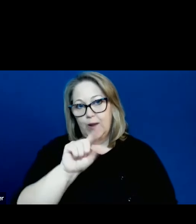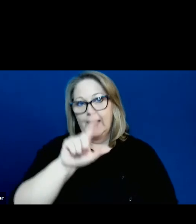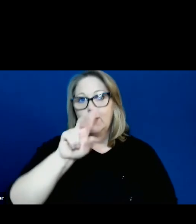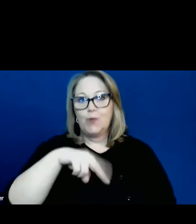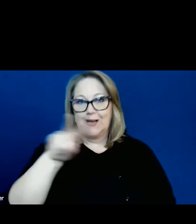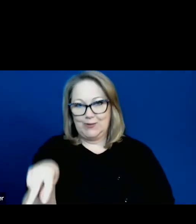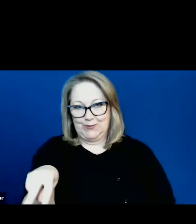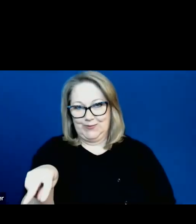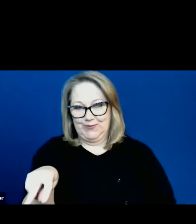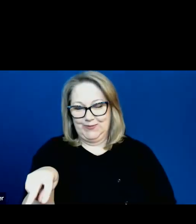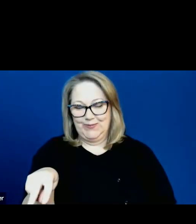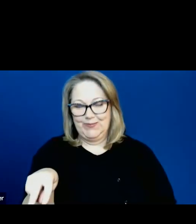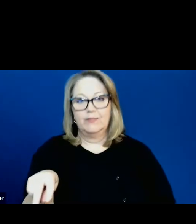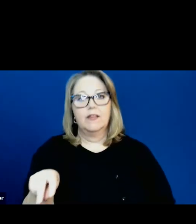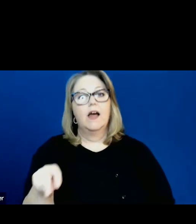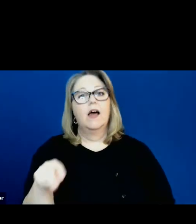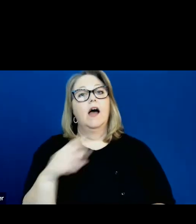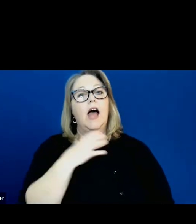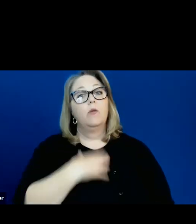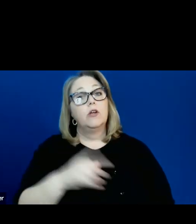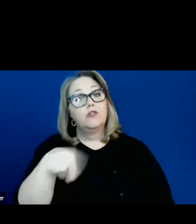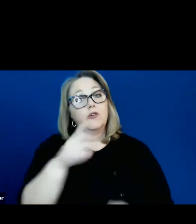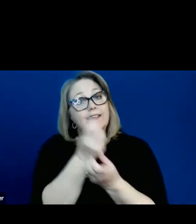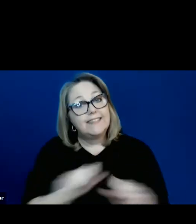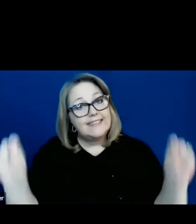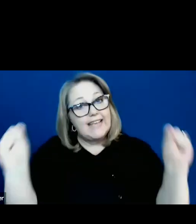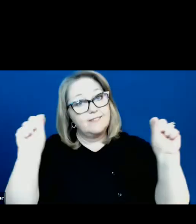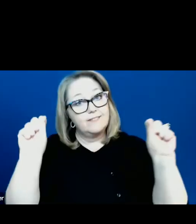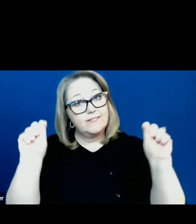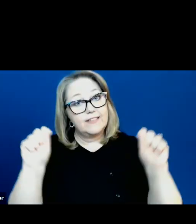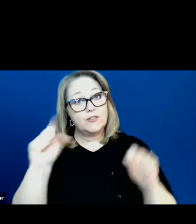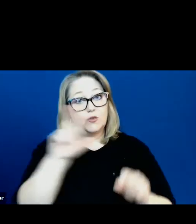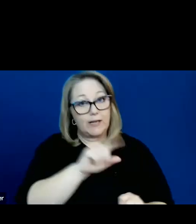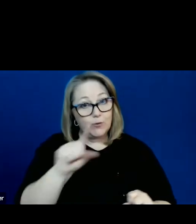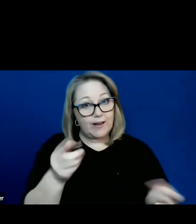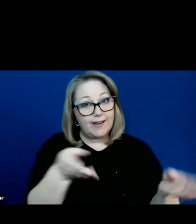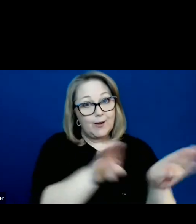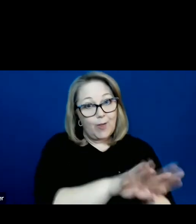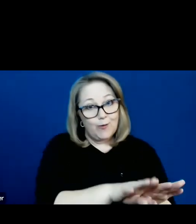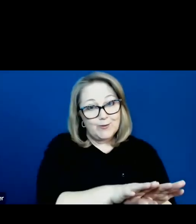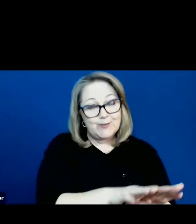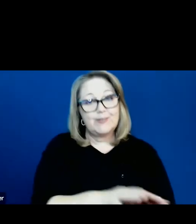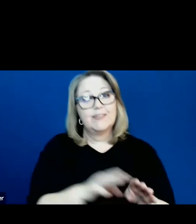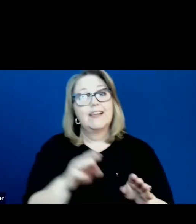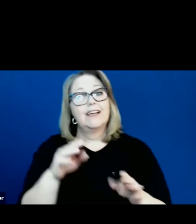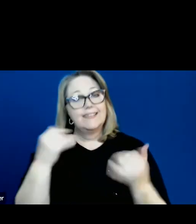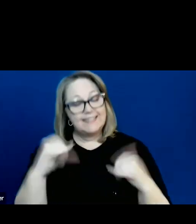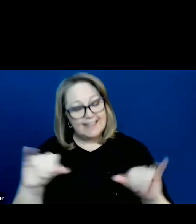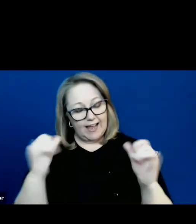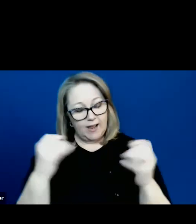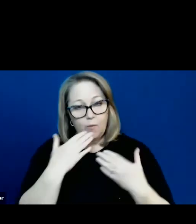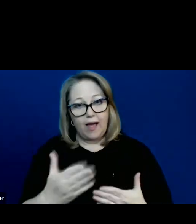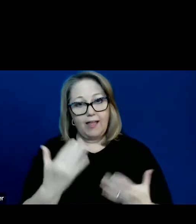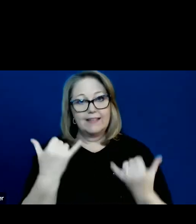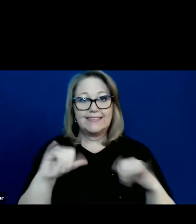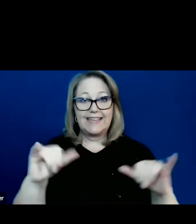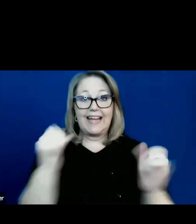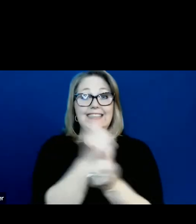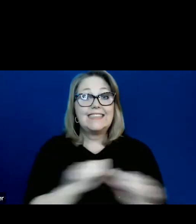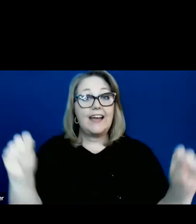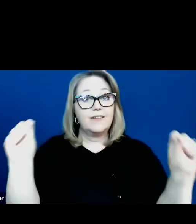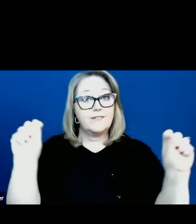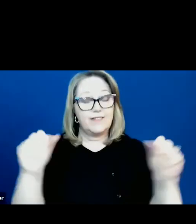wish you all the safest end of 2020 possible. Stay well, stay safe, and stay healthy. Believe in